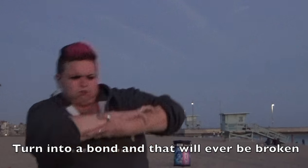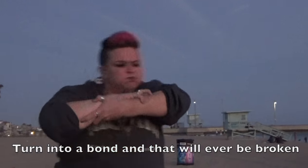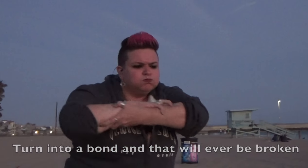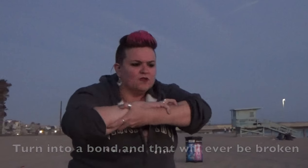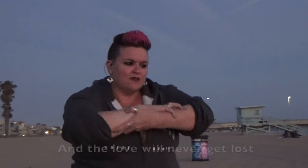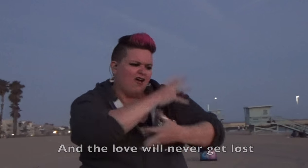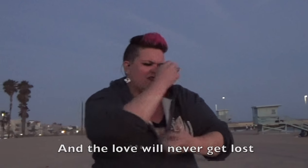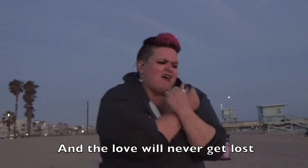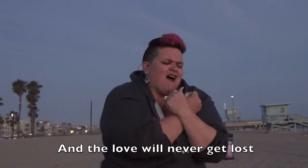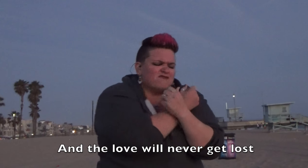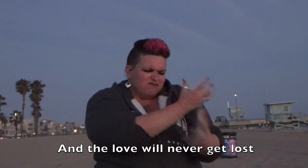And love will never get lost